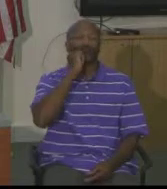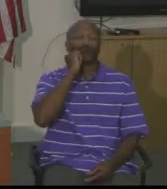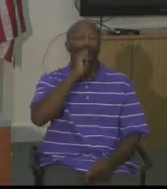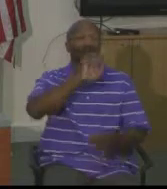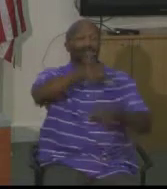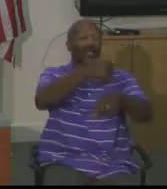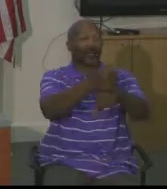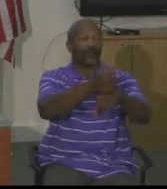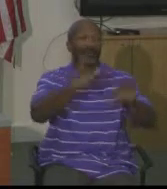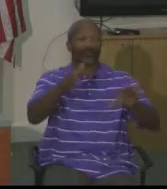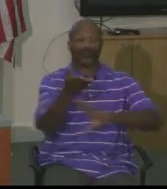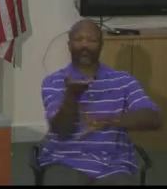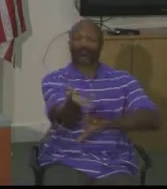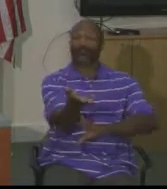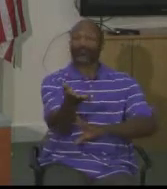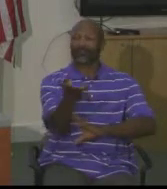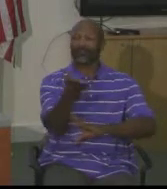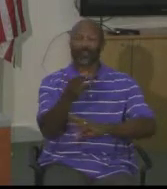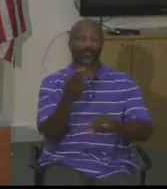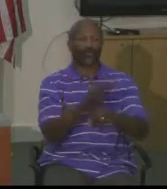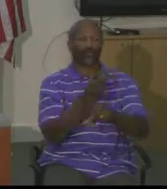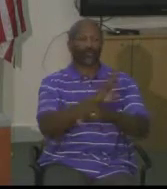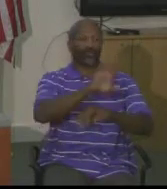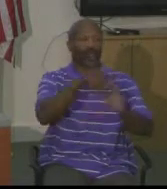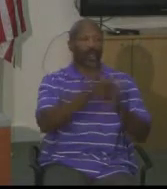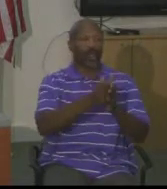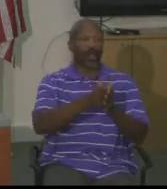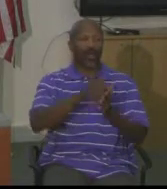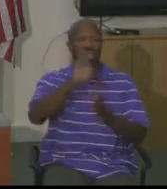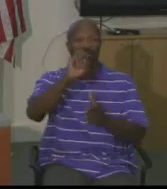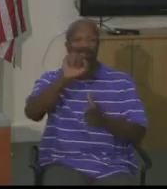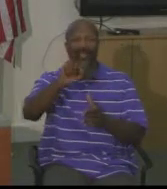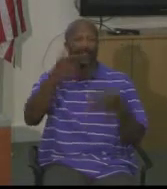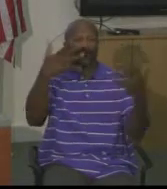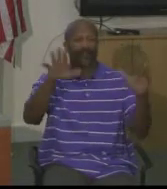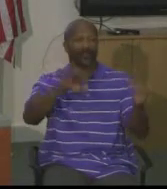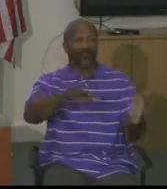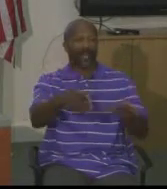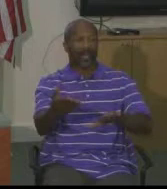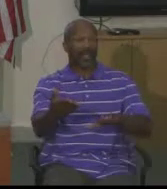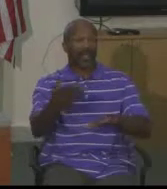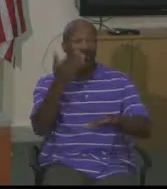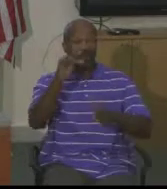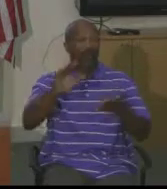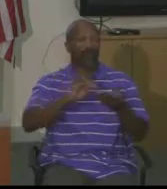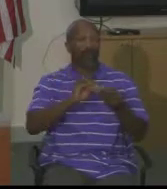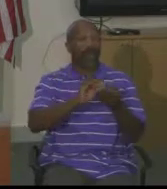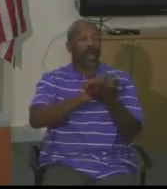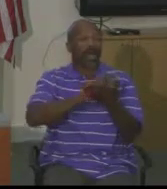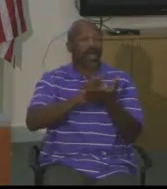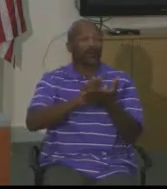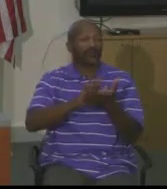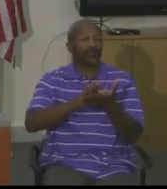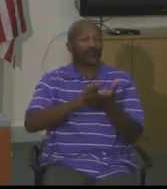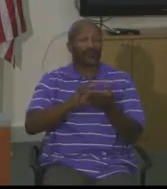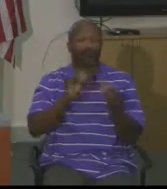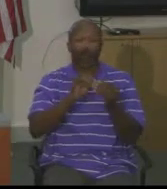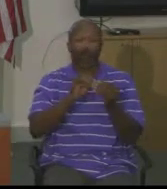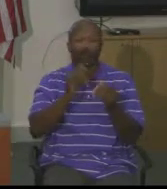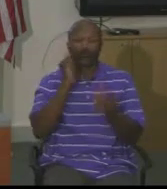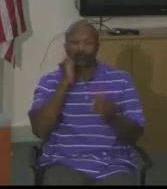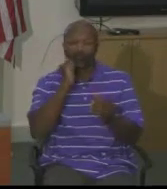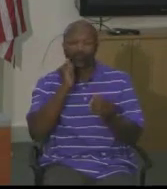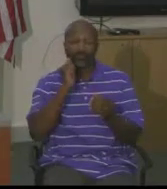was submitted and surpassed the ISO because it was a cleaner,